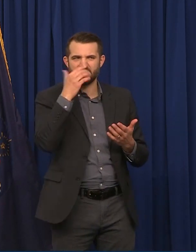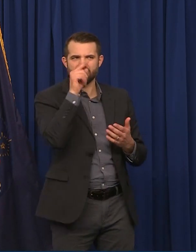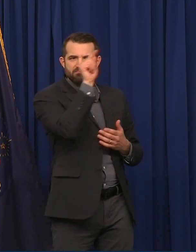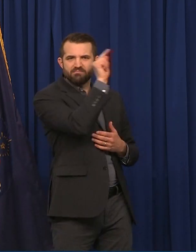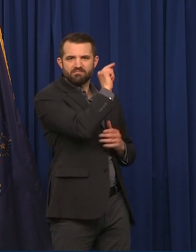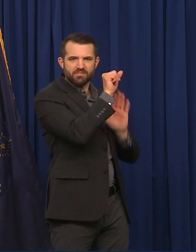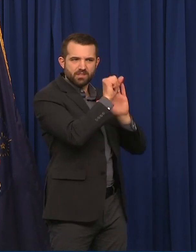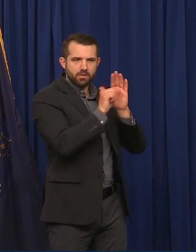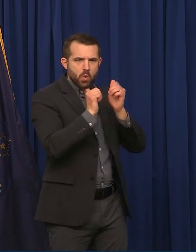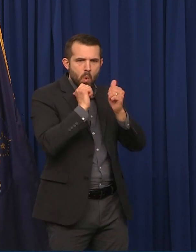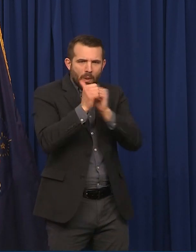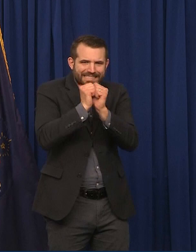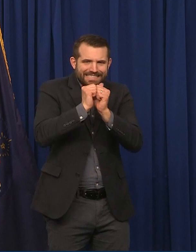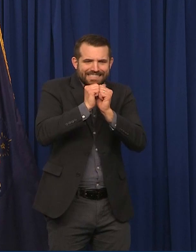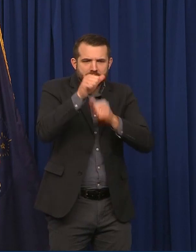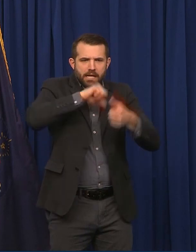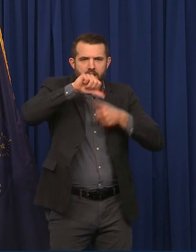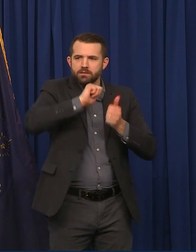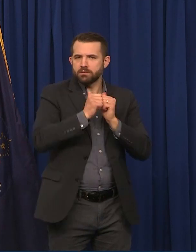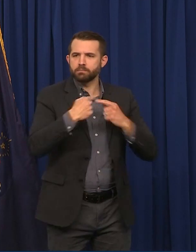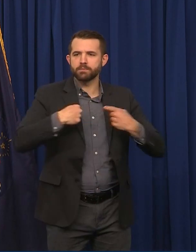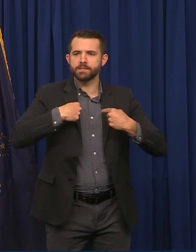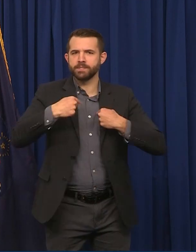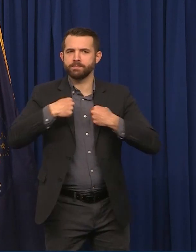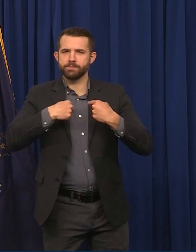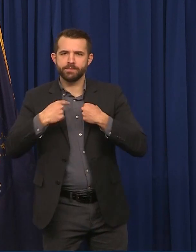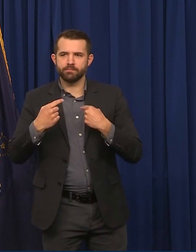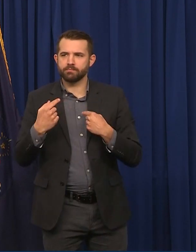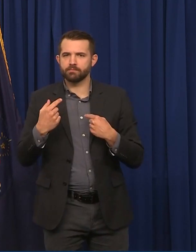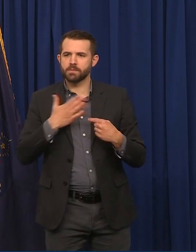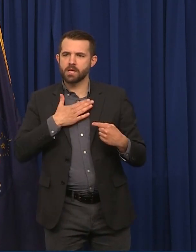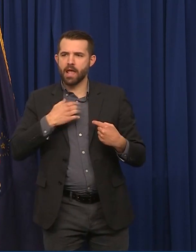and I guess my question is